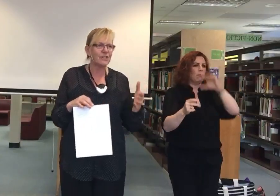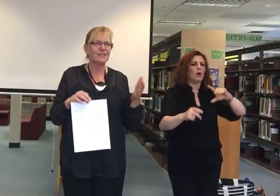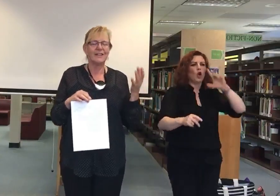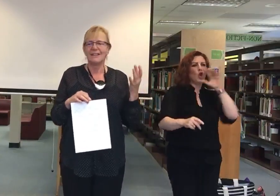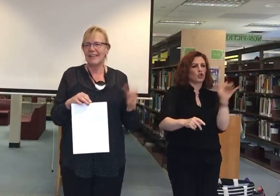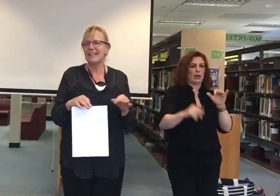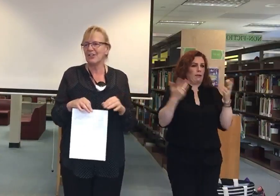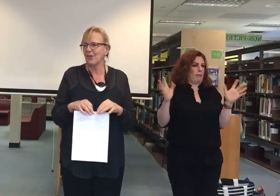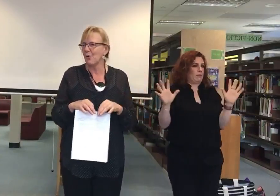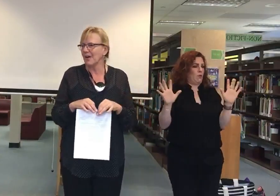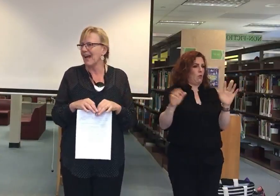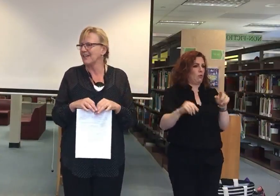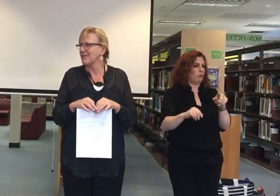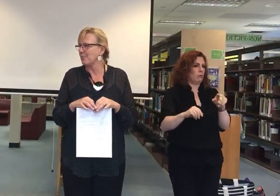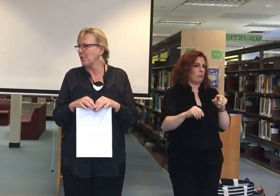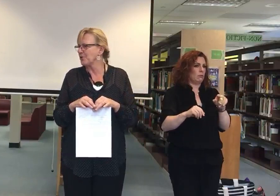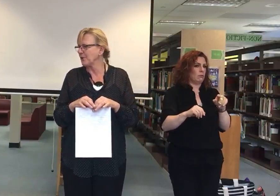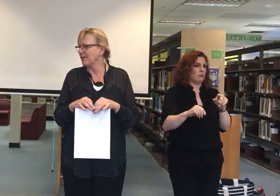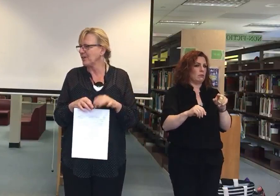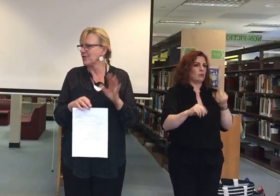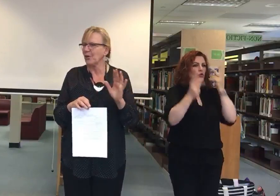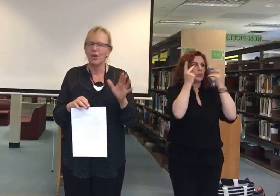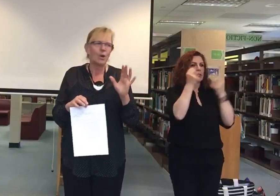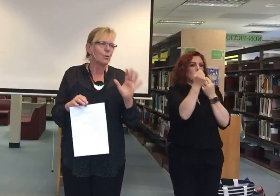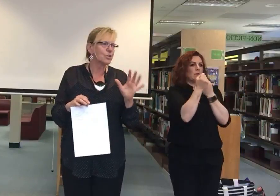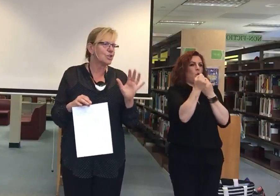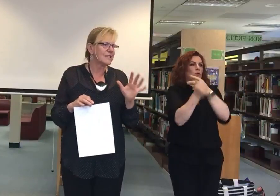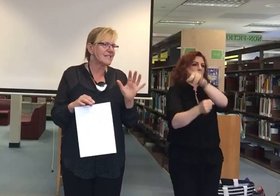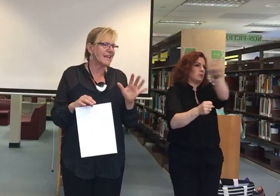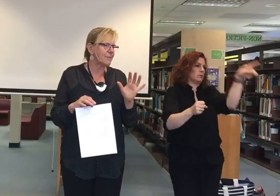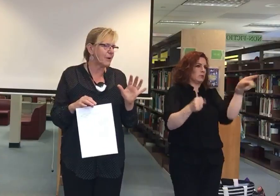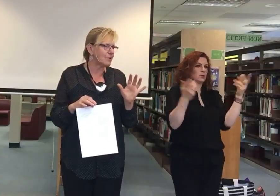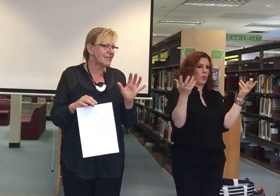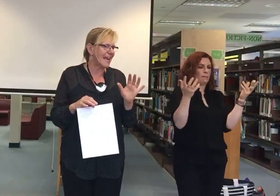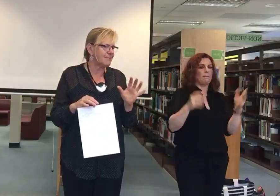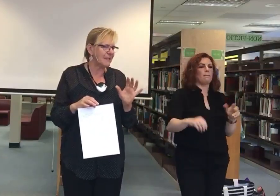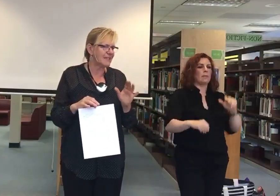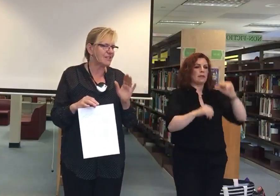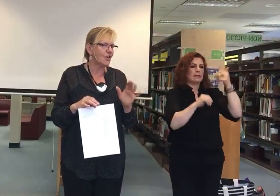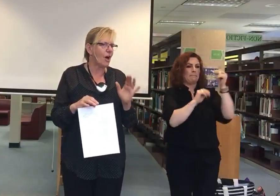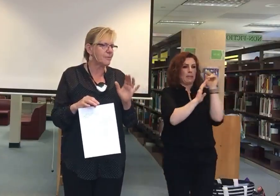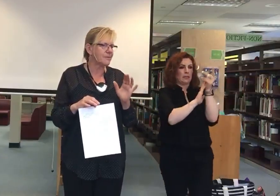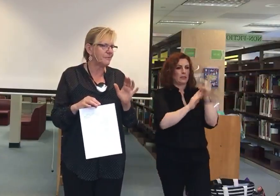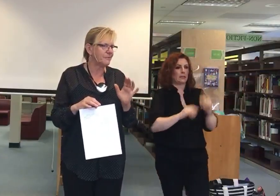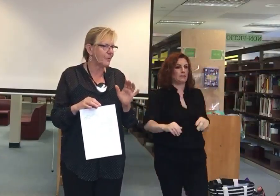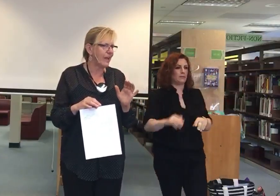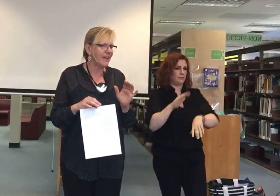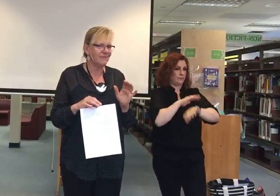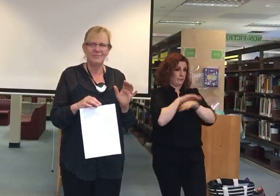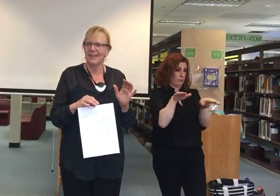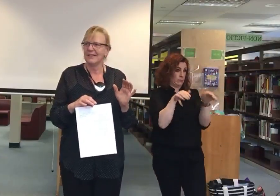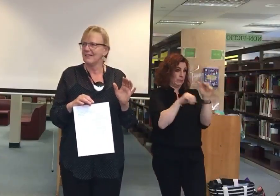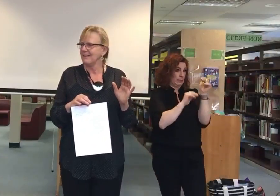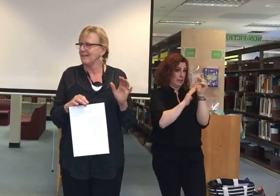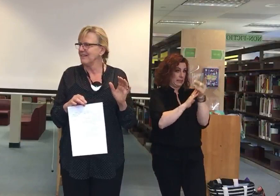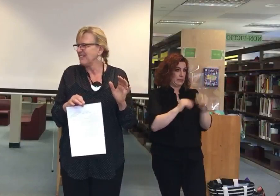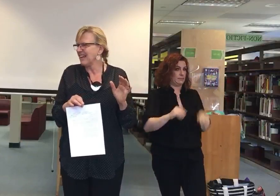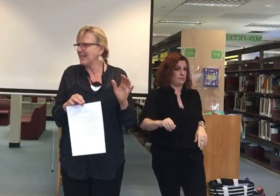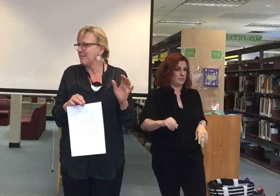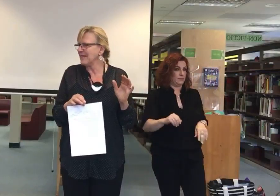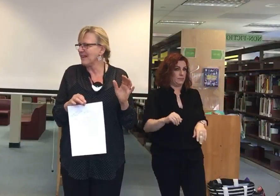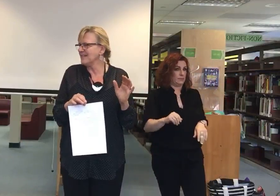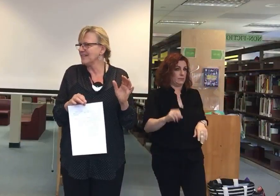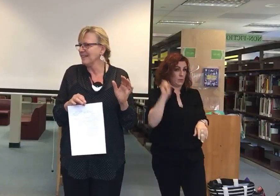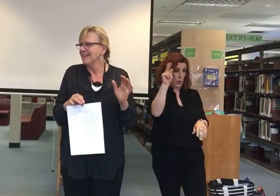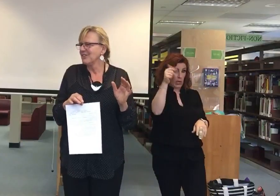Really just getting to know what kind of supports are out there. So we'll just take about 10 minutes tops, okay? Does